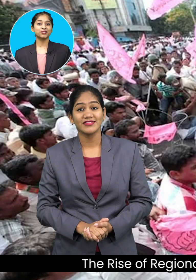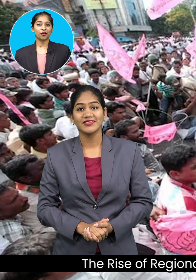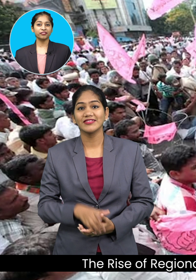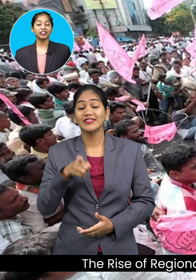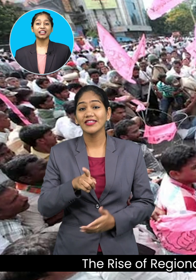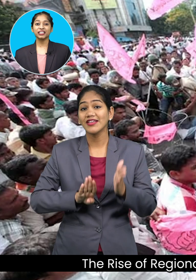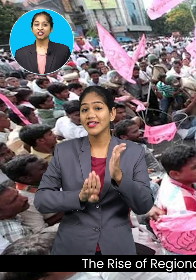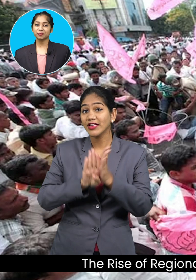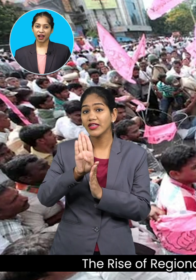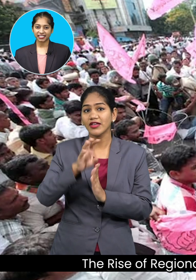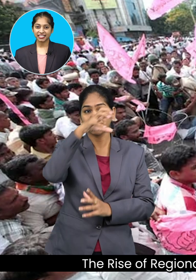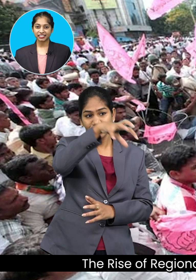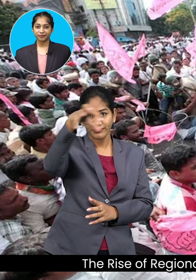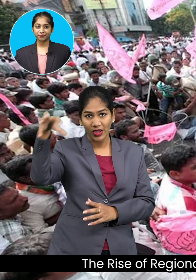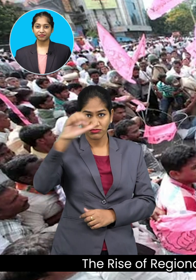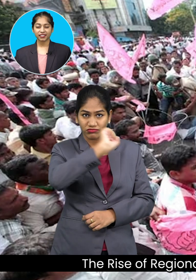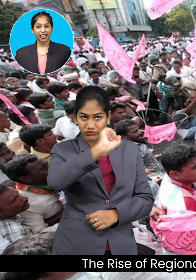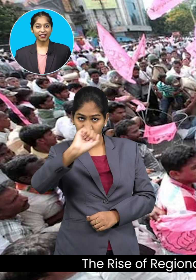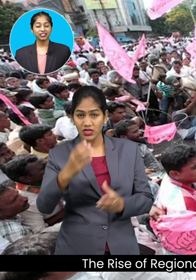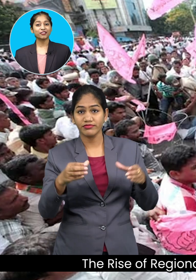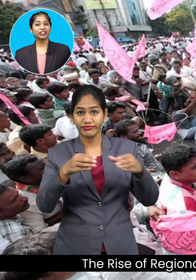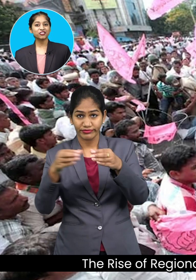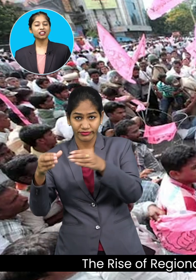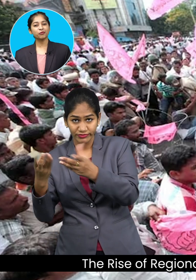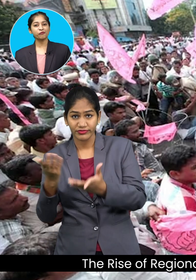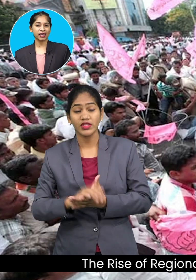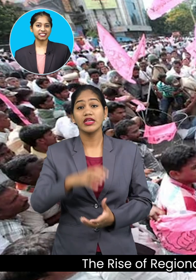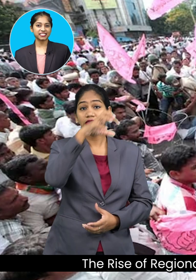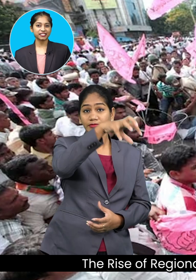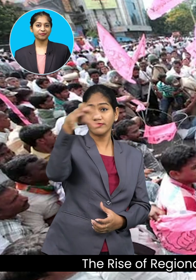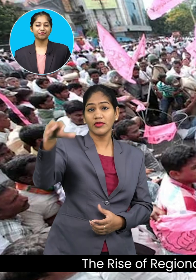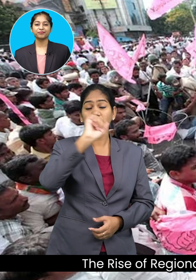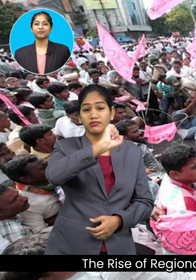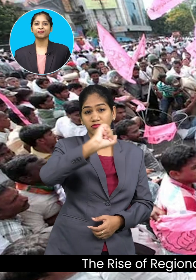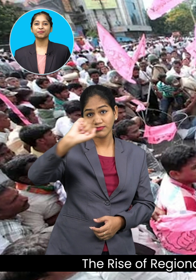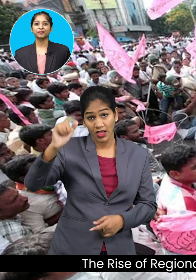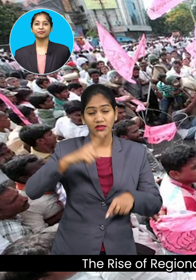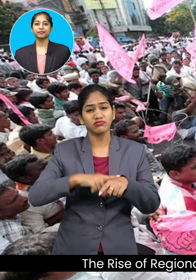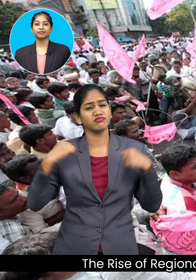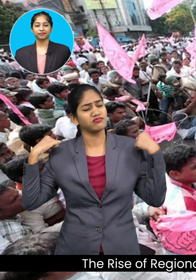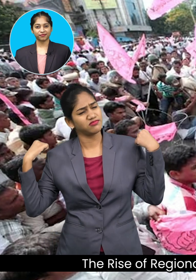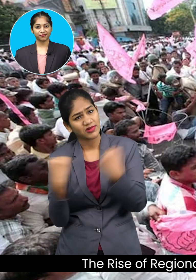the rise of regional parties and regional movements.